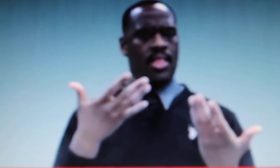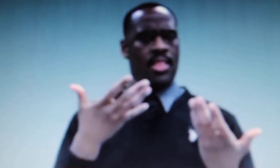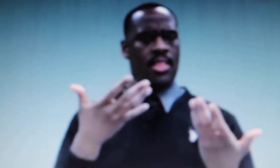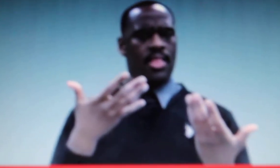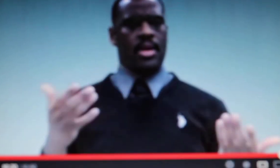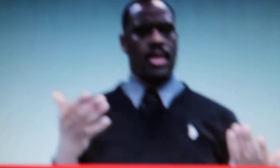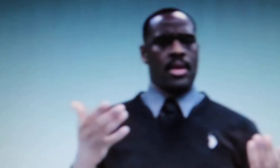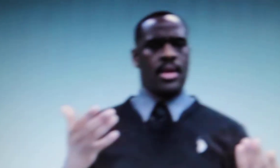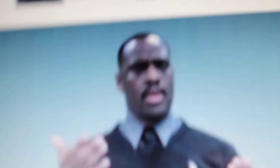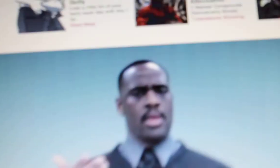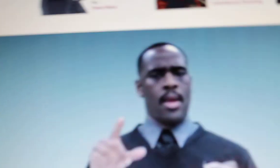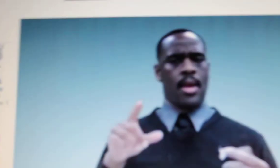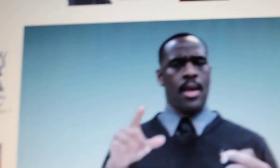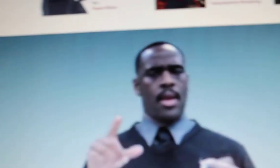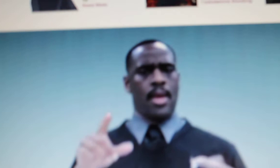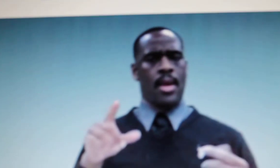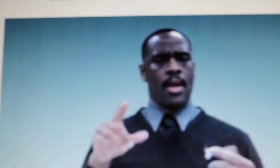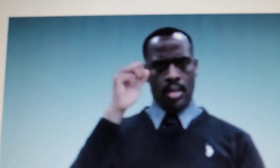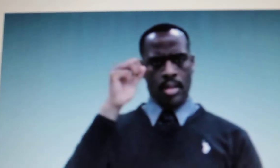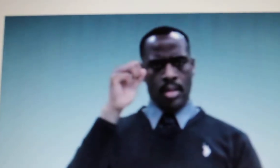Now, our research team